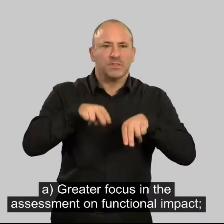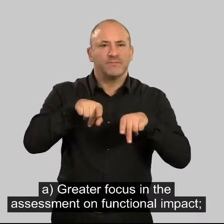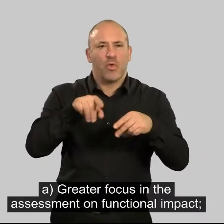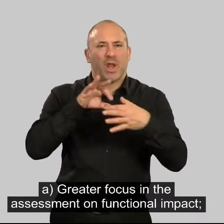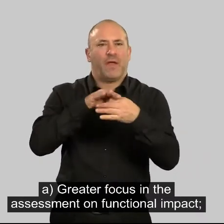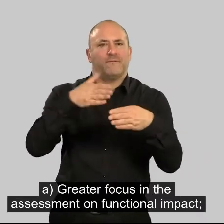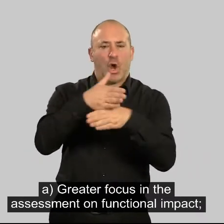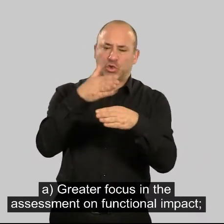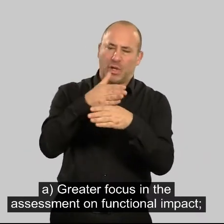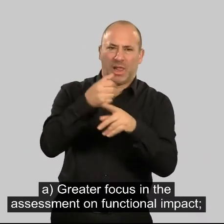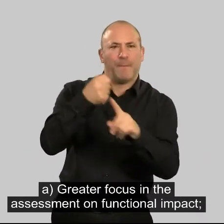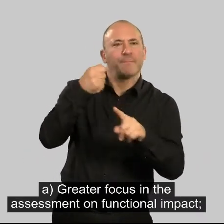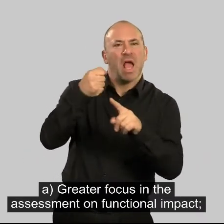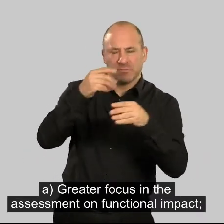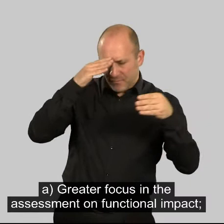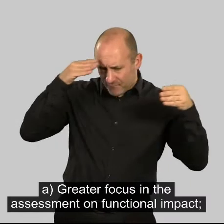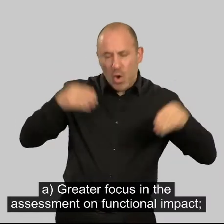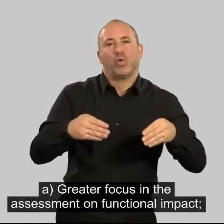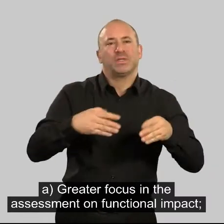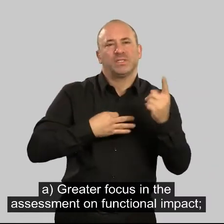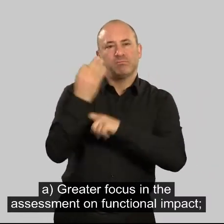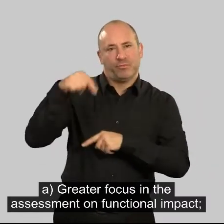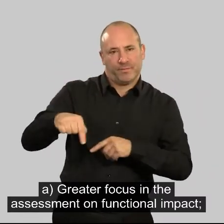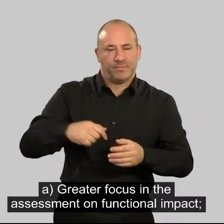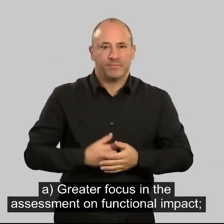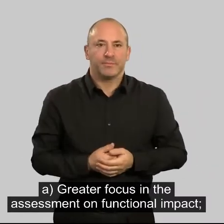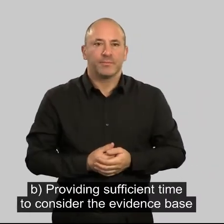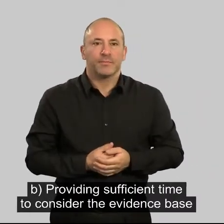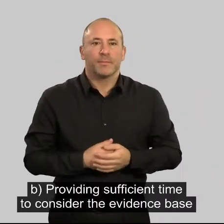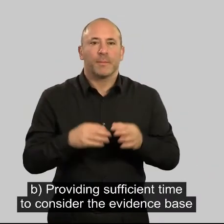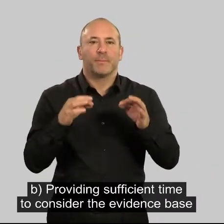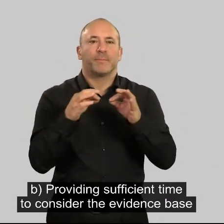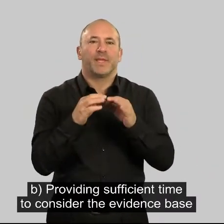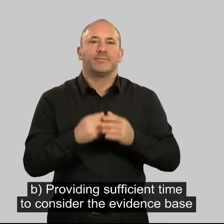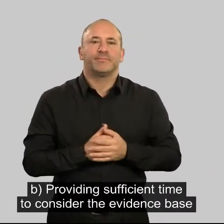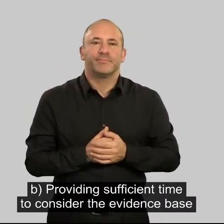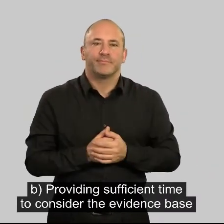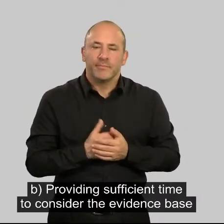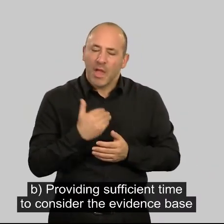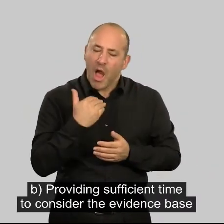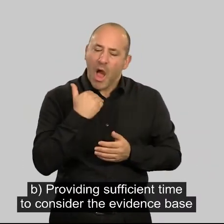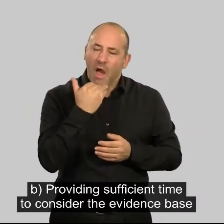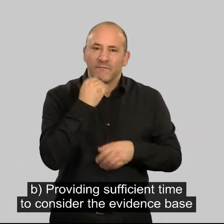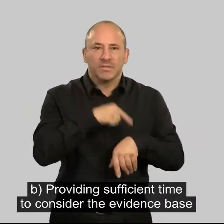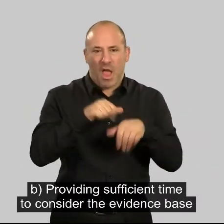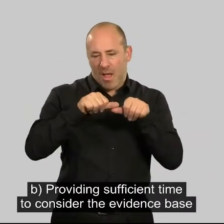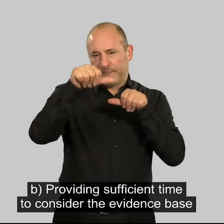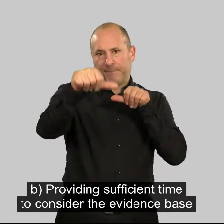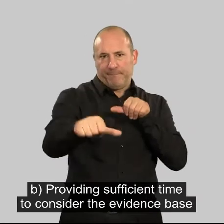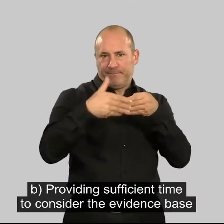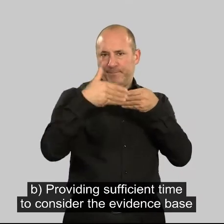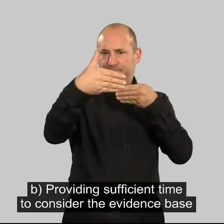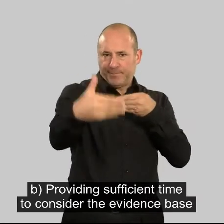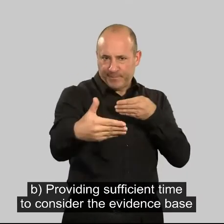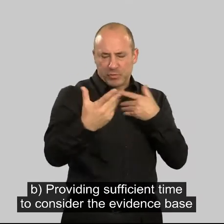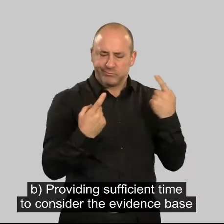Greater focus in the assessment on functional impact. B. Providing sufficient time